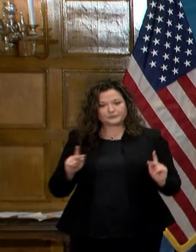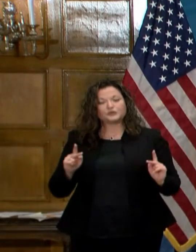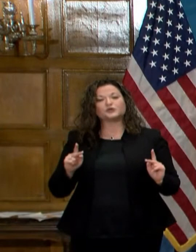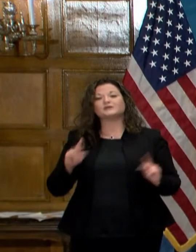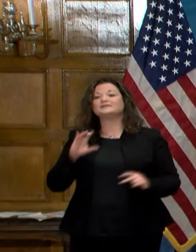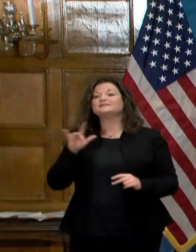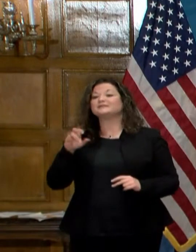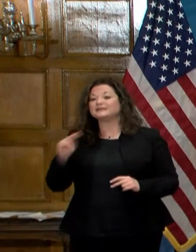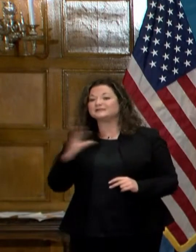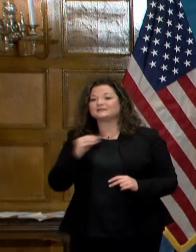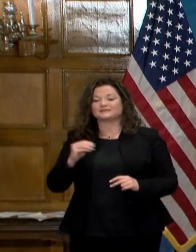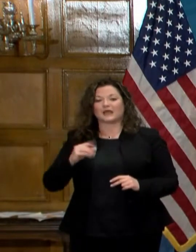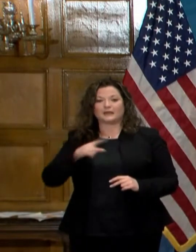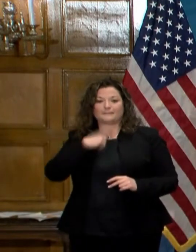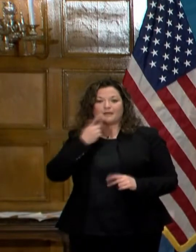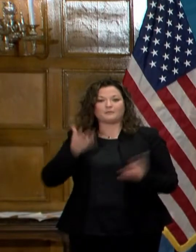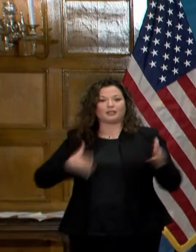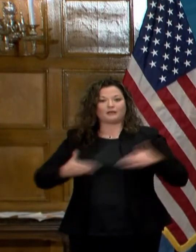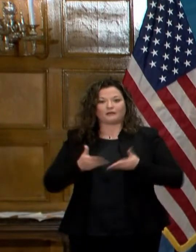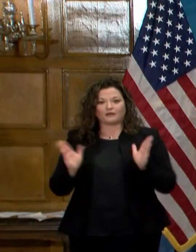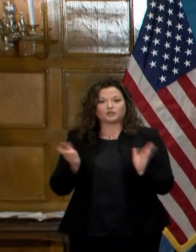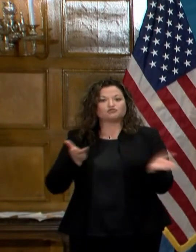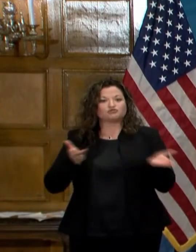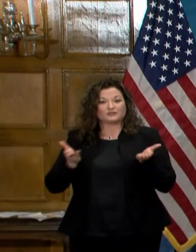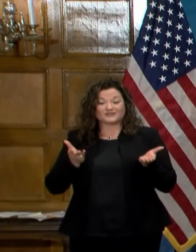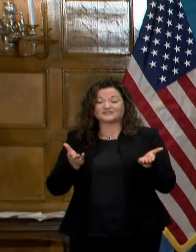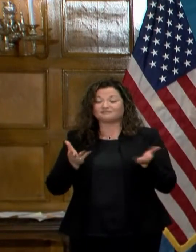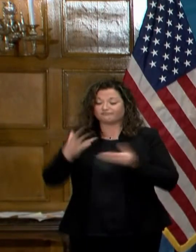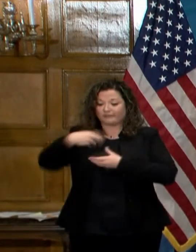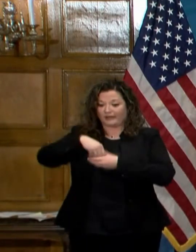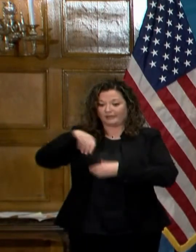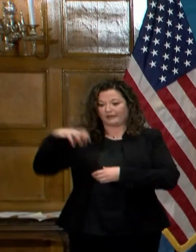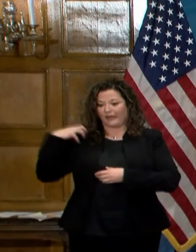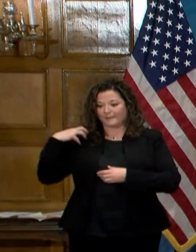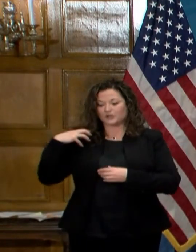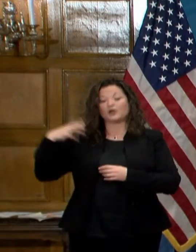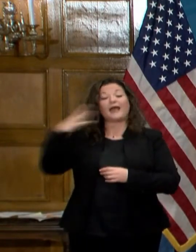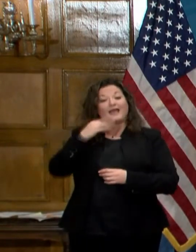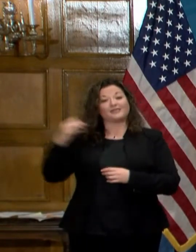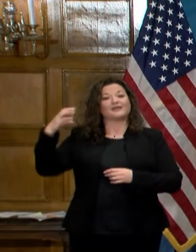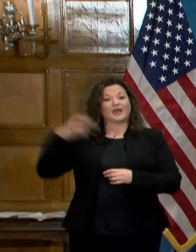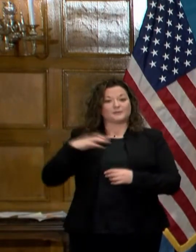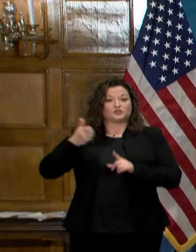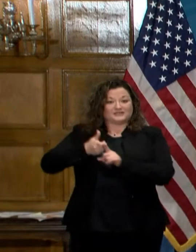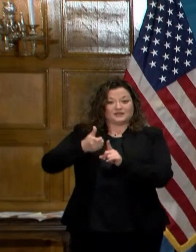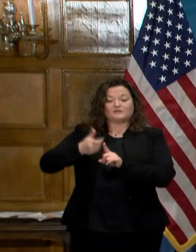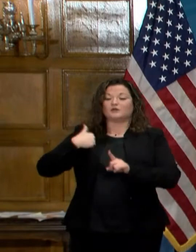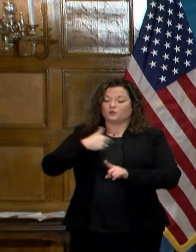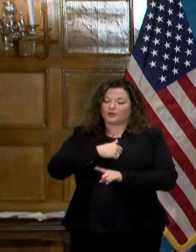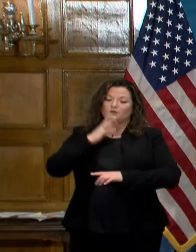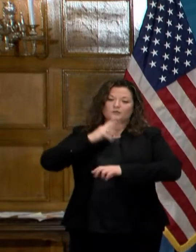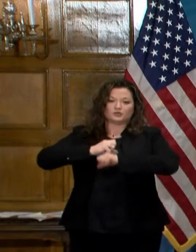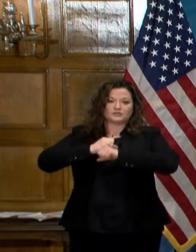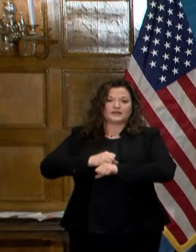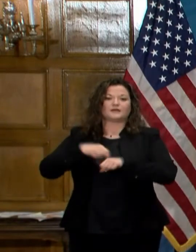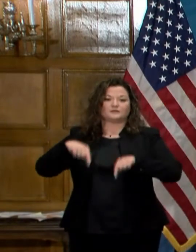public servants as they are in the Capitol, as well as the Capitol itself as a seat of our democracy here in